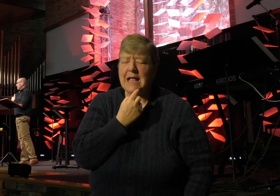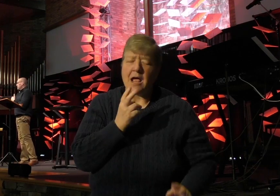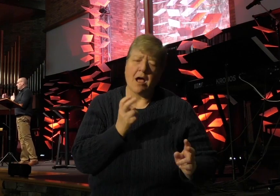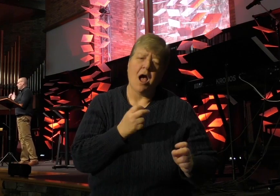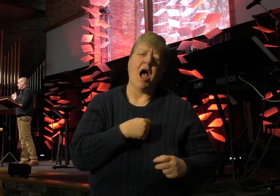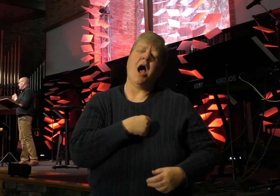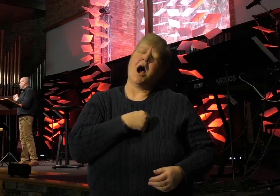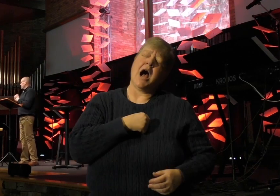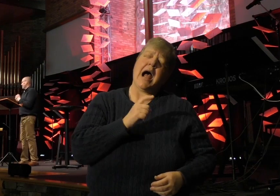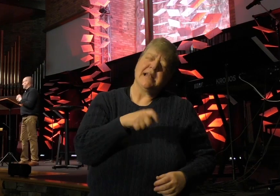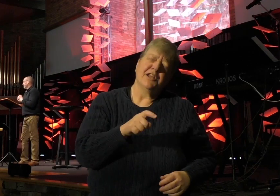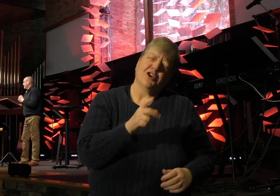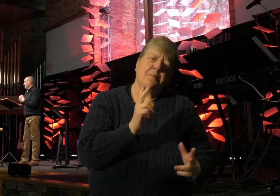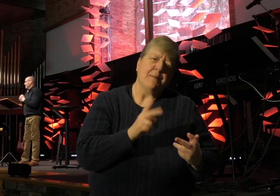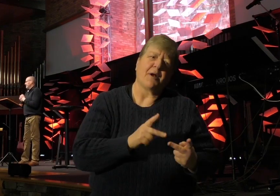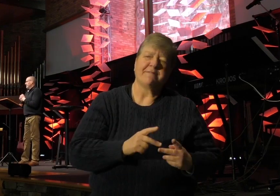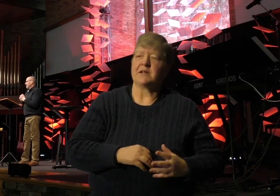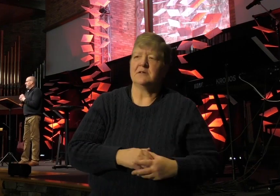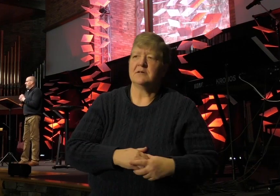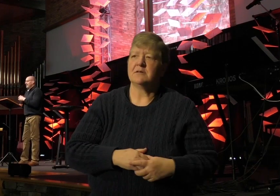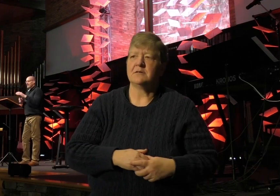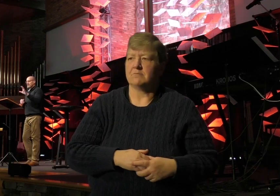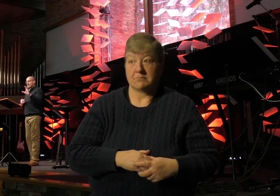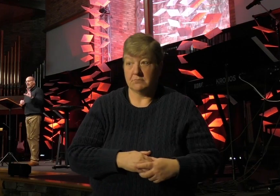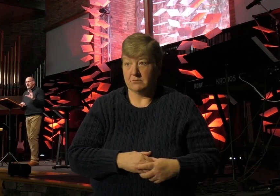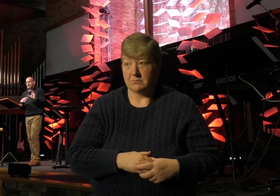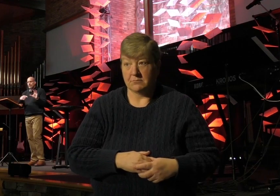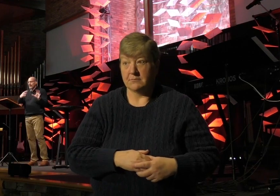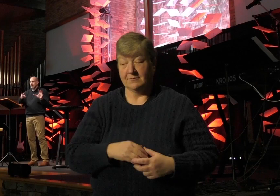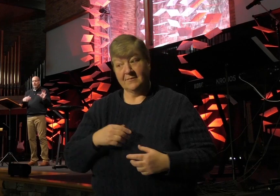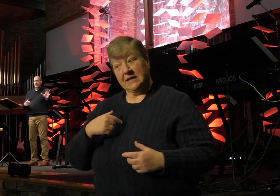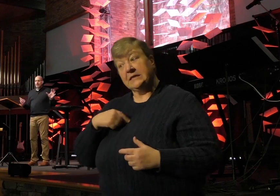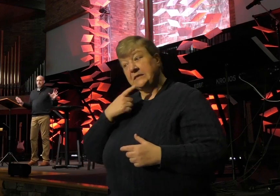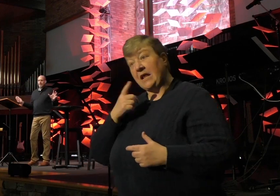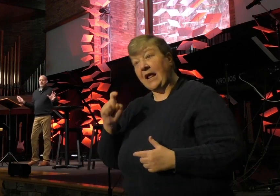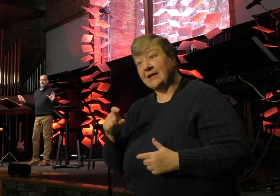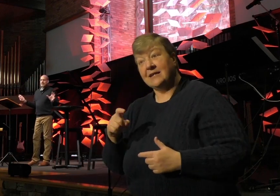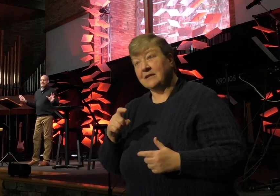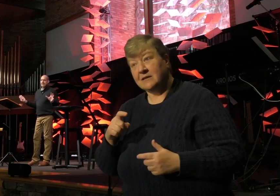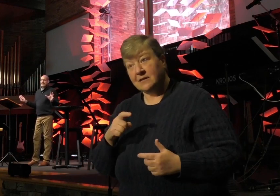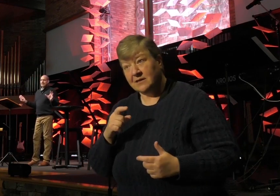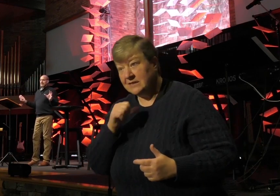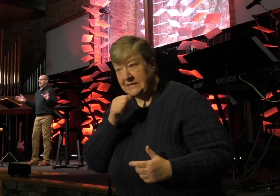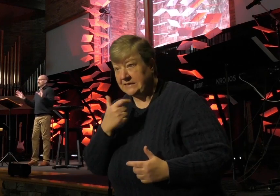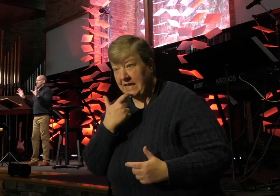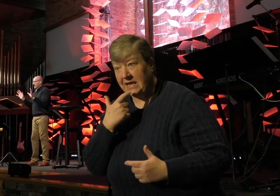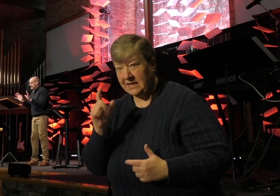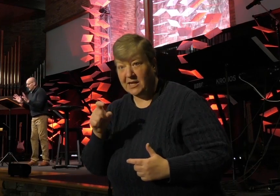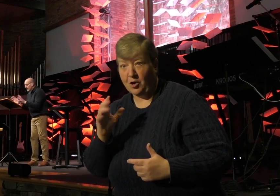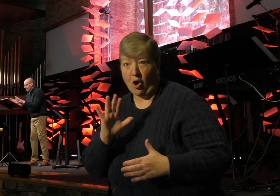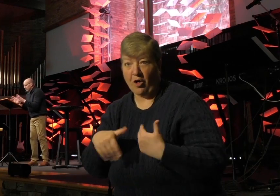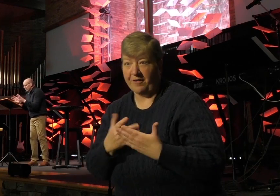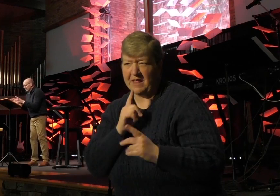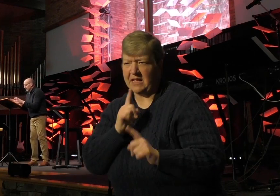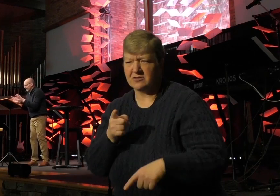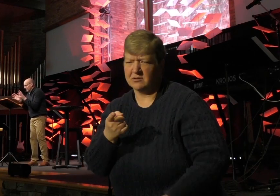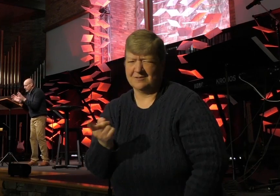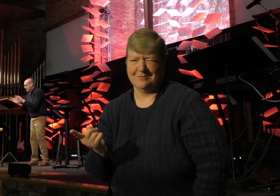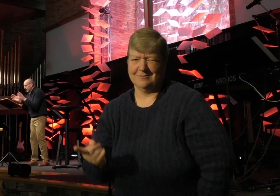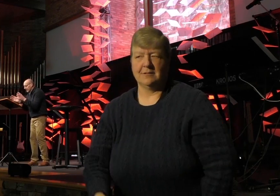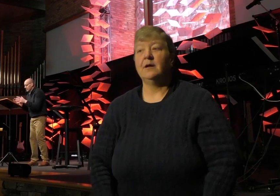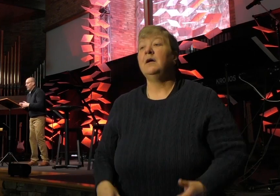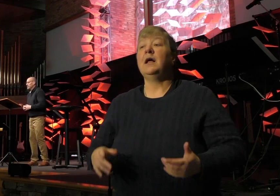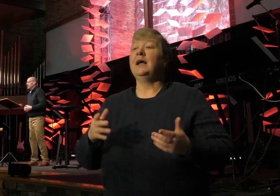I need you to be perfect. He didn't say, I need you to have all the answers. He said, let your